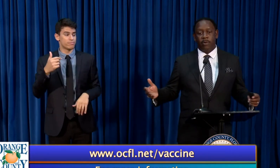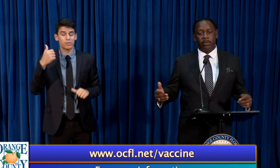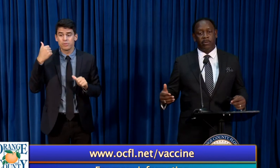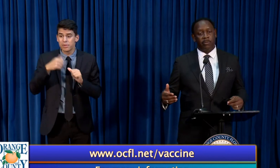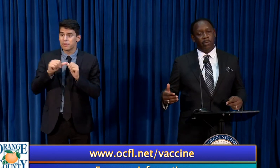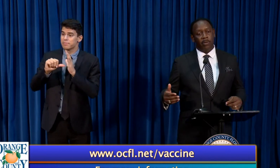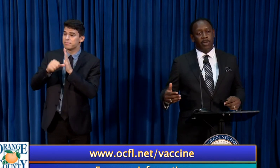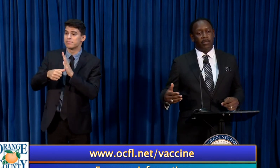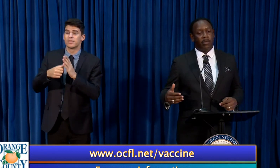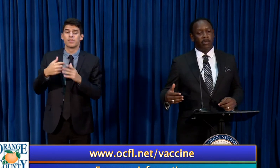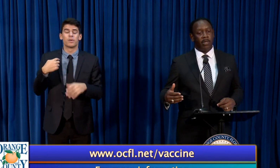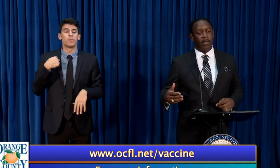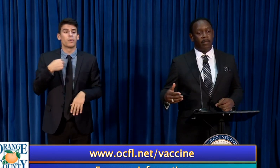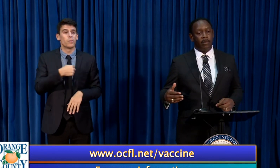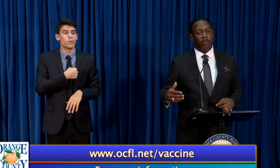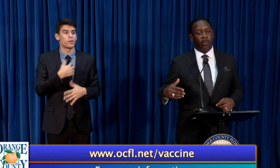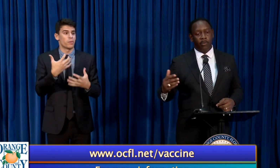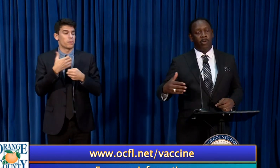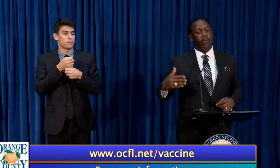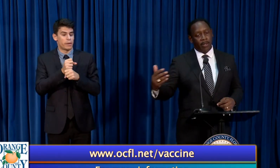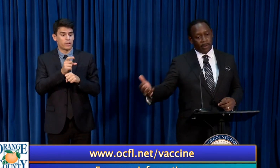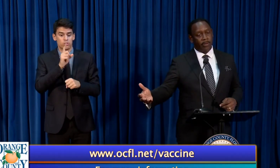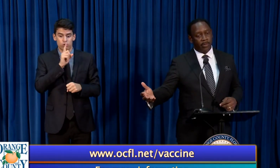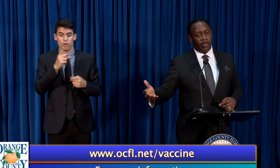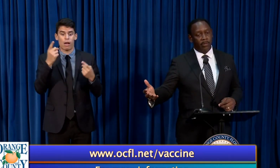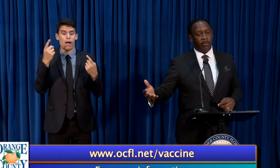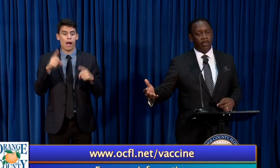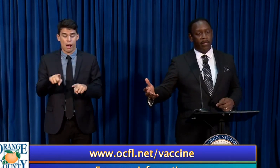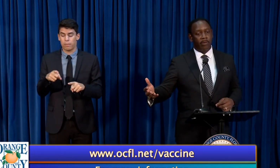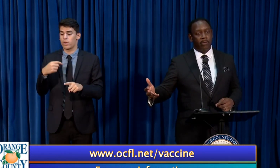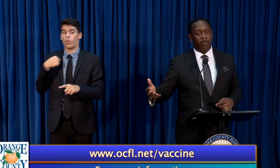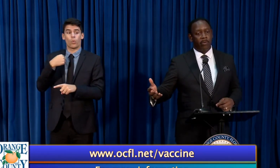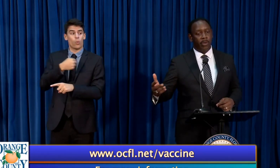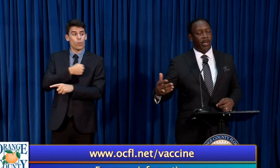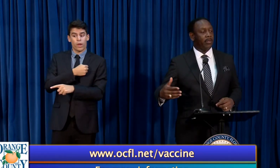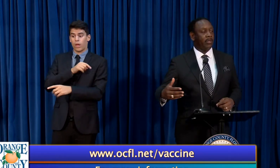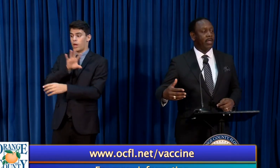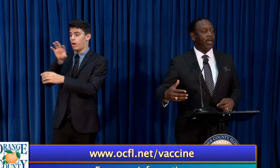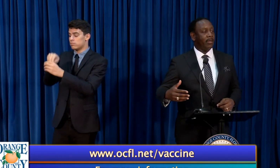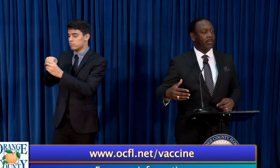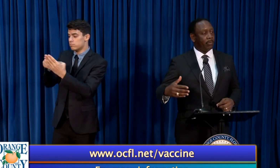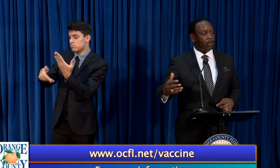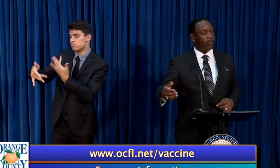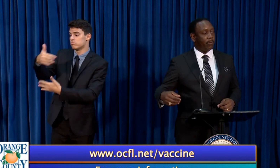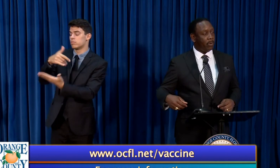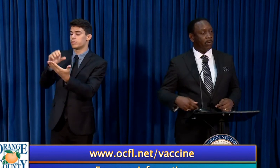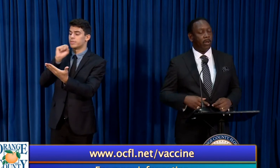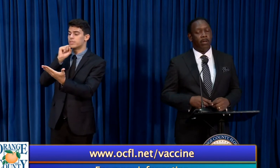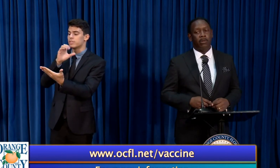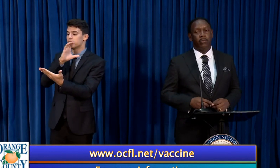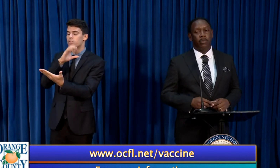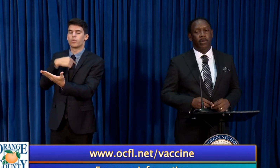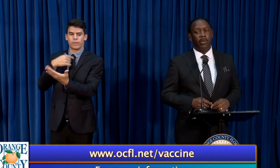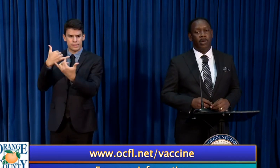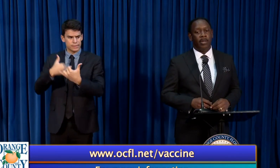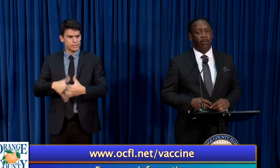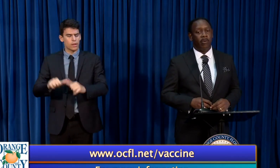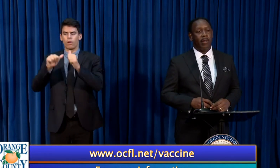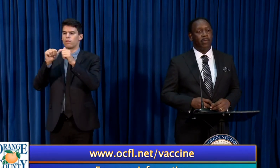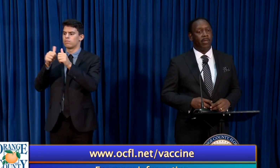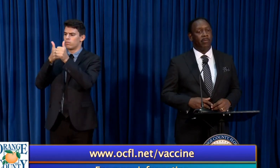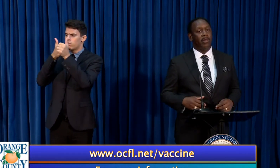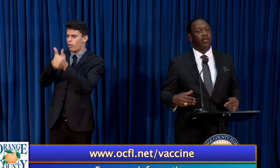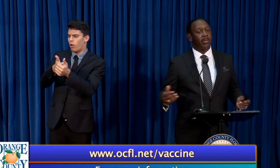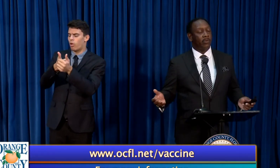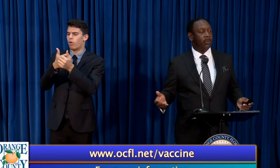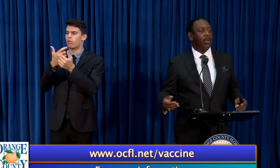all want to make certain that when we're around our seniors that we exercise appropriate protocols when we interact